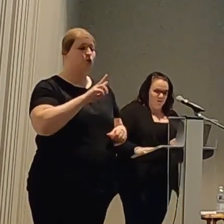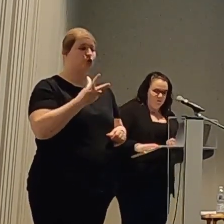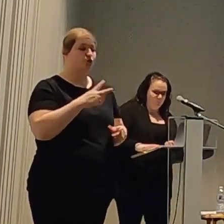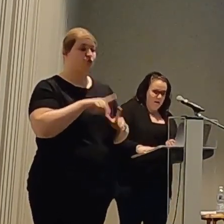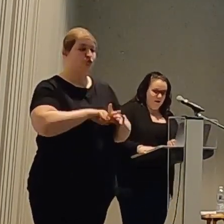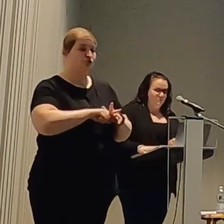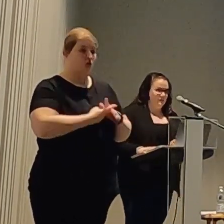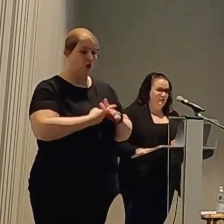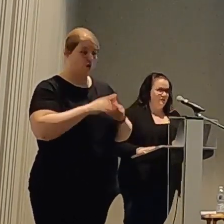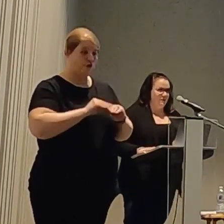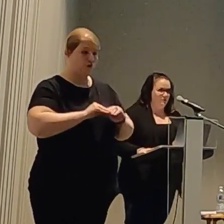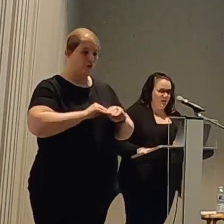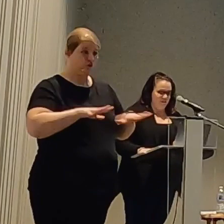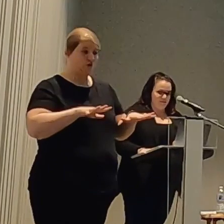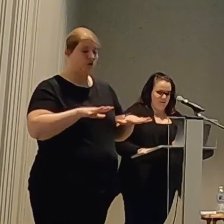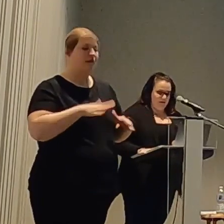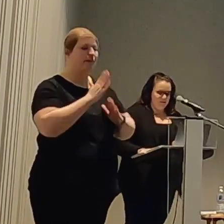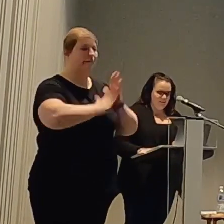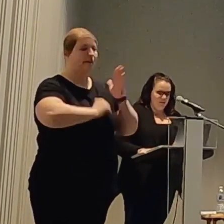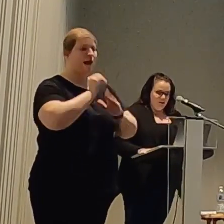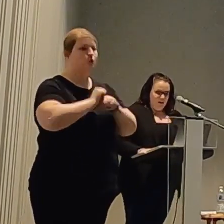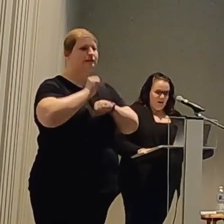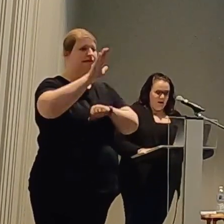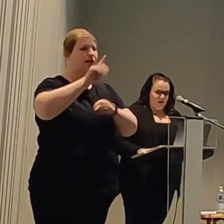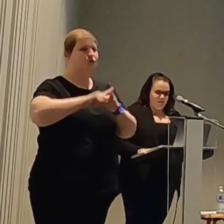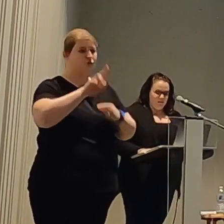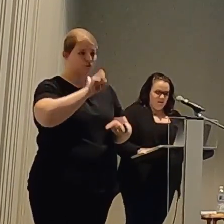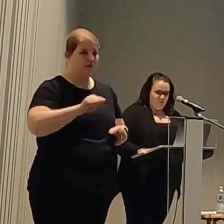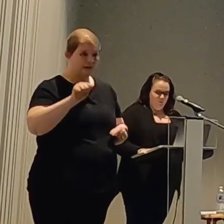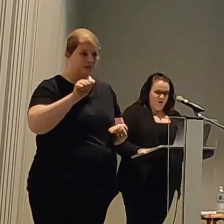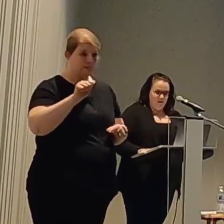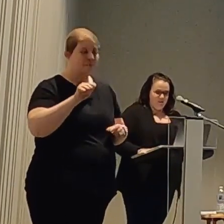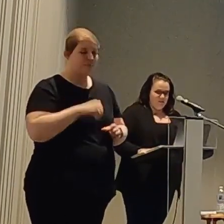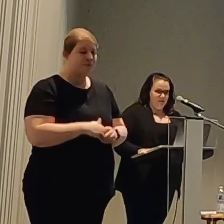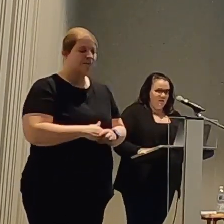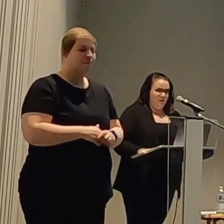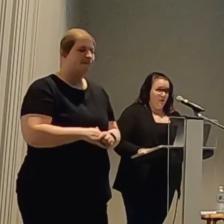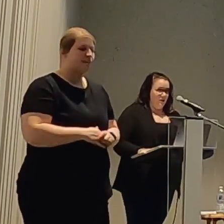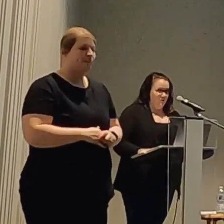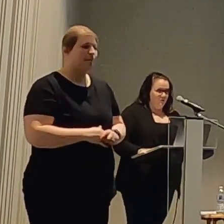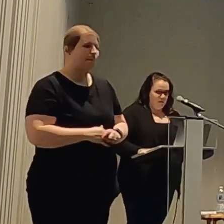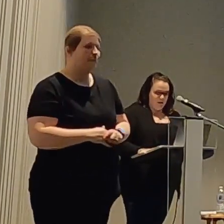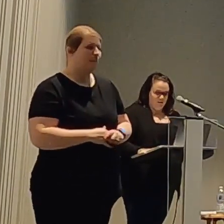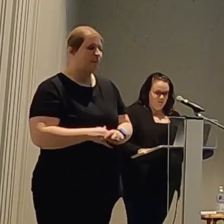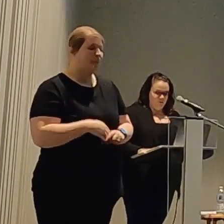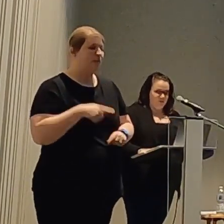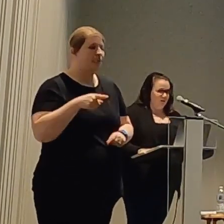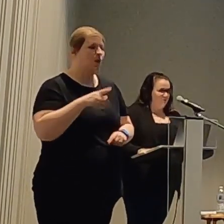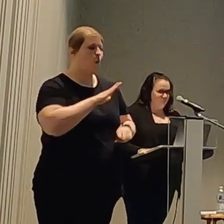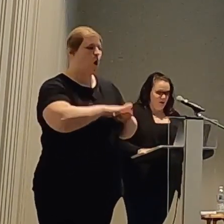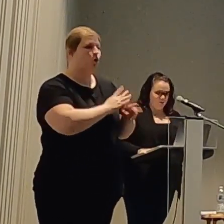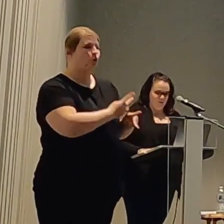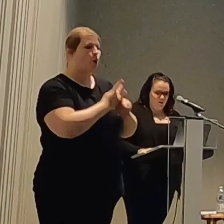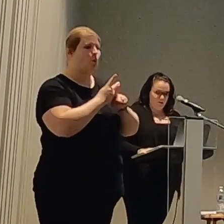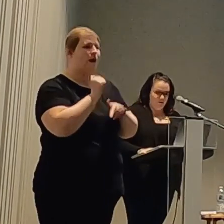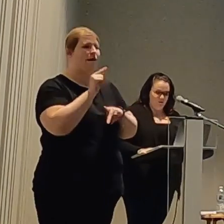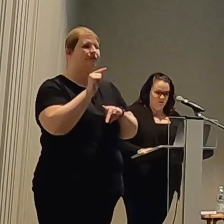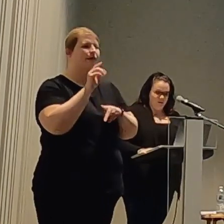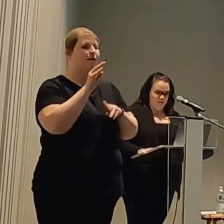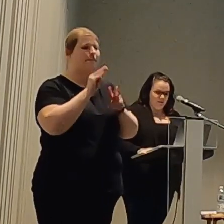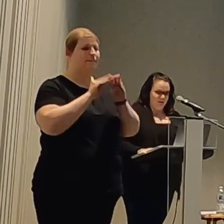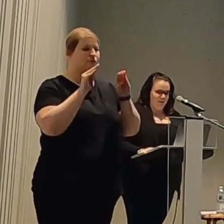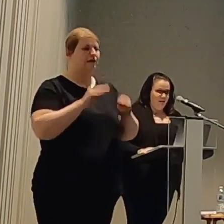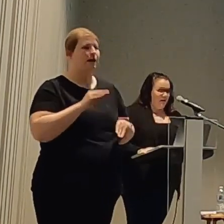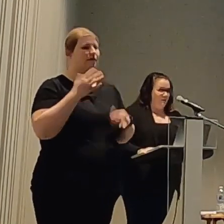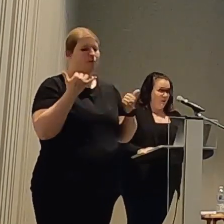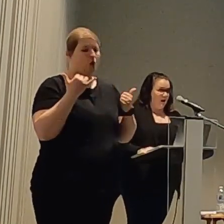World War, the painting was sent to the United States, and it was on loan at the Museum of Modern Art in New